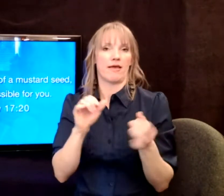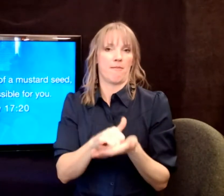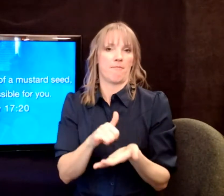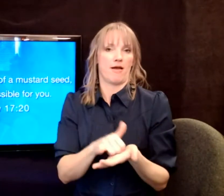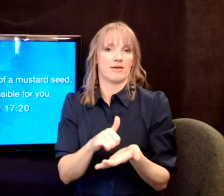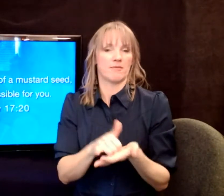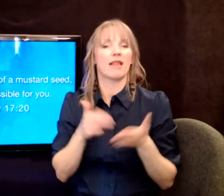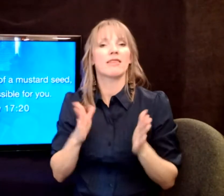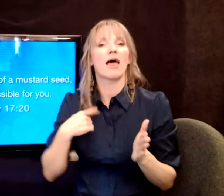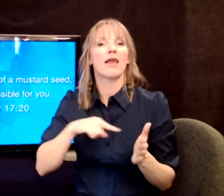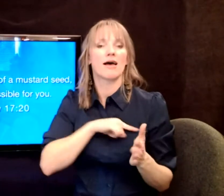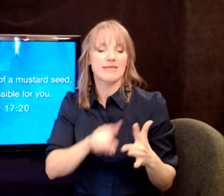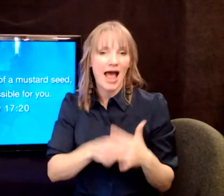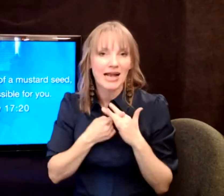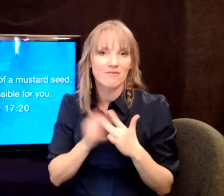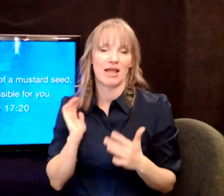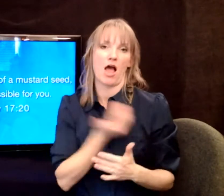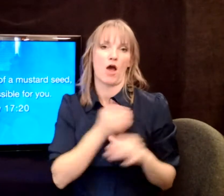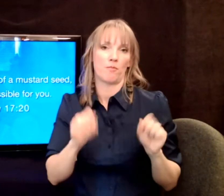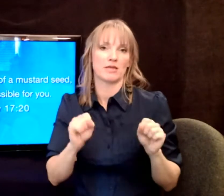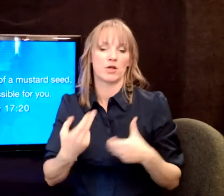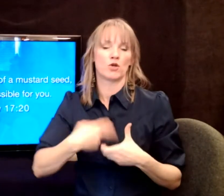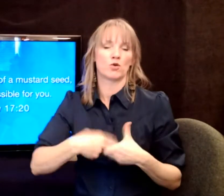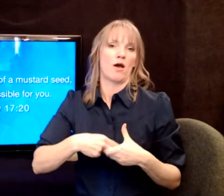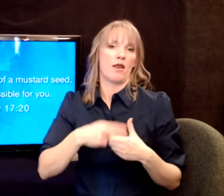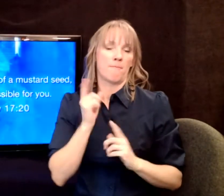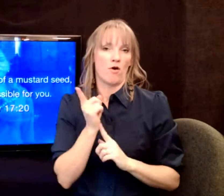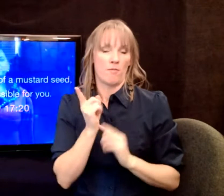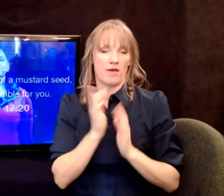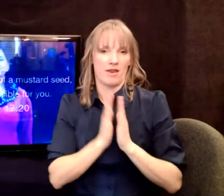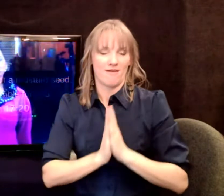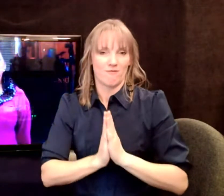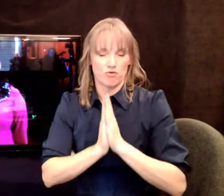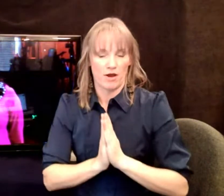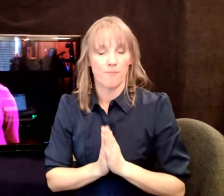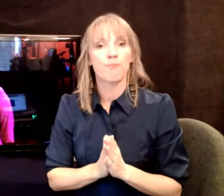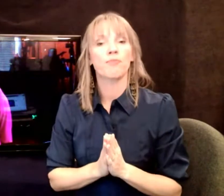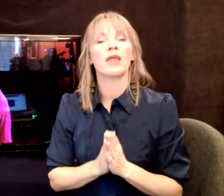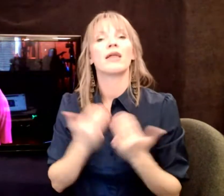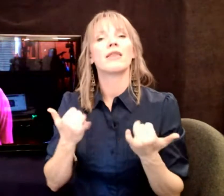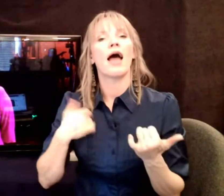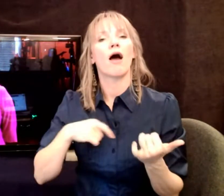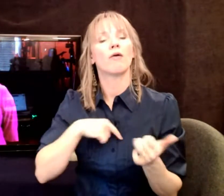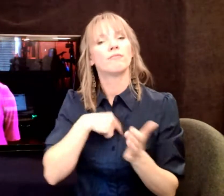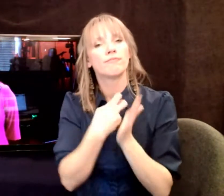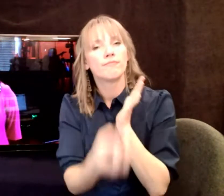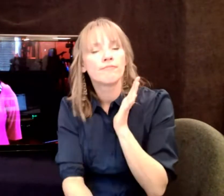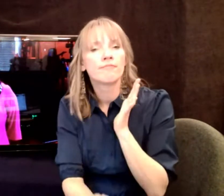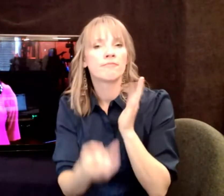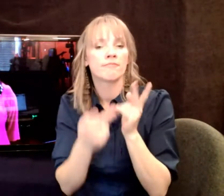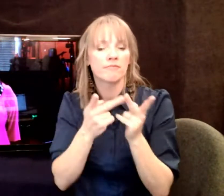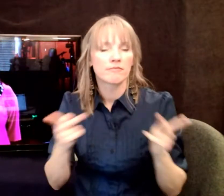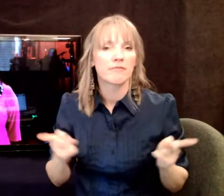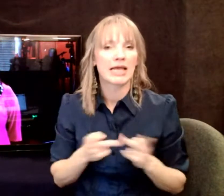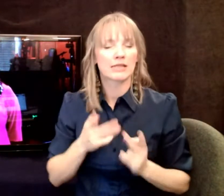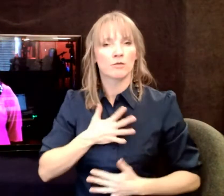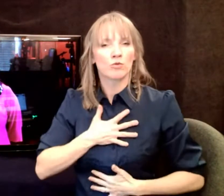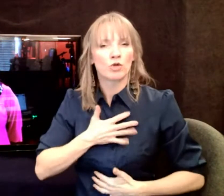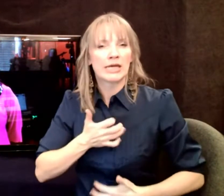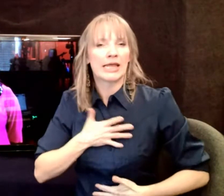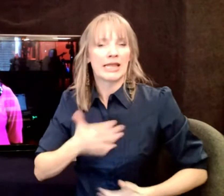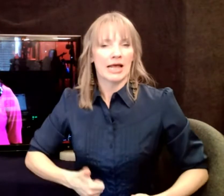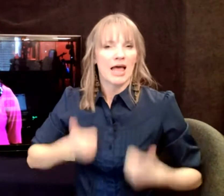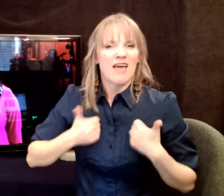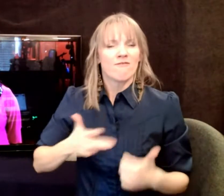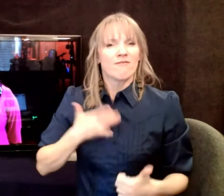our possibilities. Please join me in a moment of prayer. We step into this space now, breathing into life and